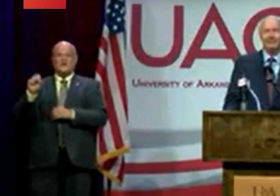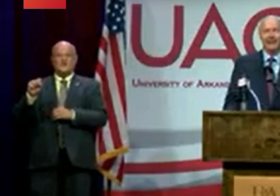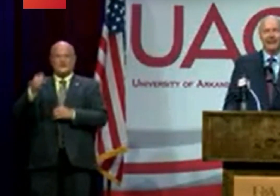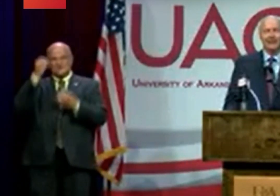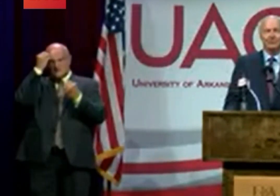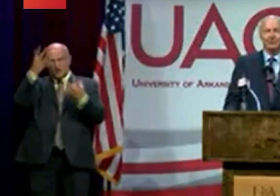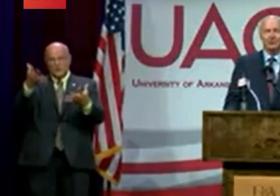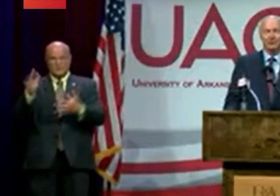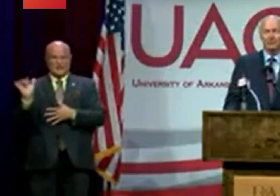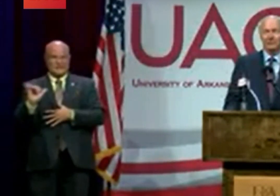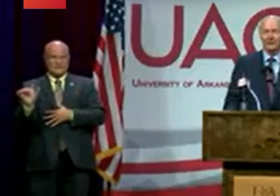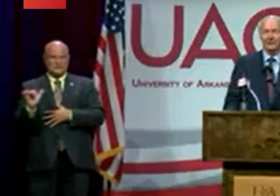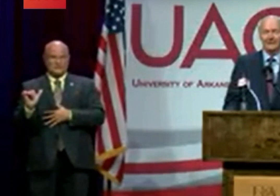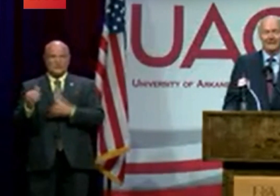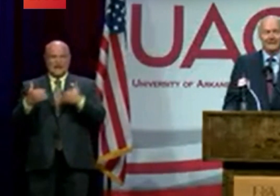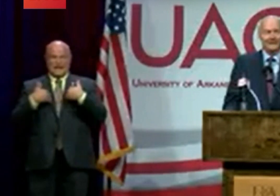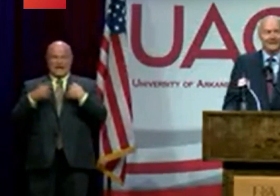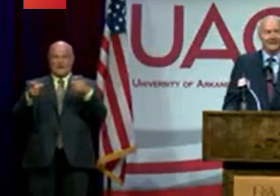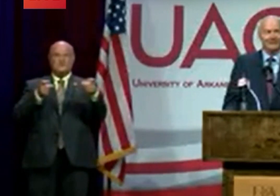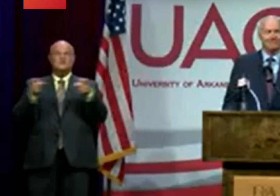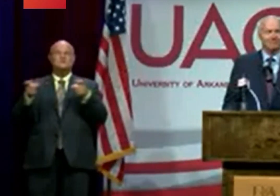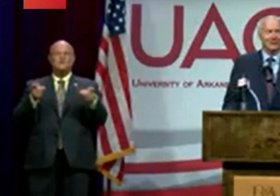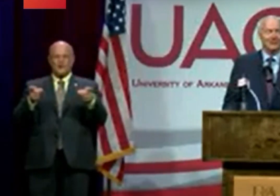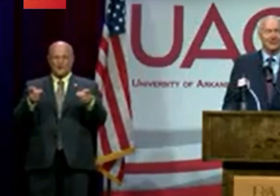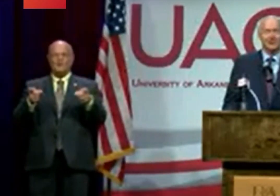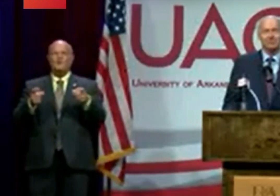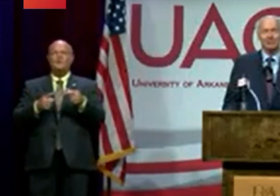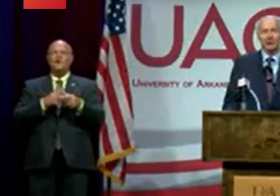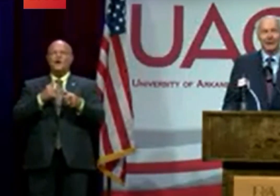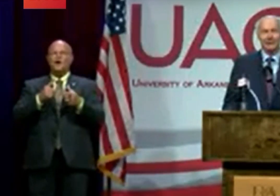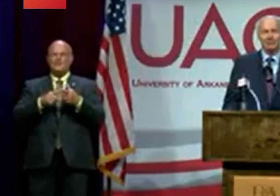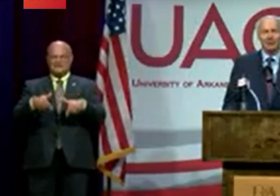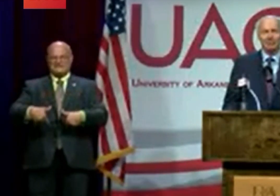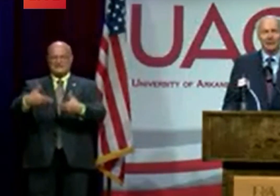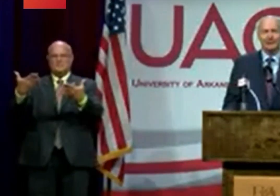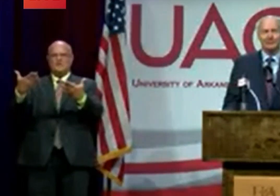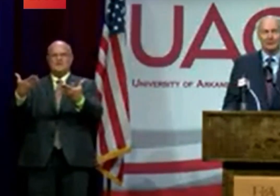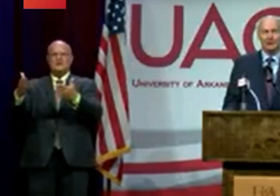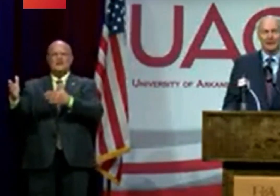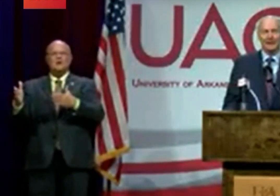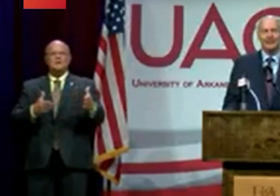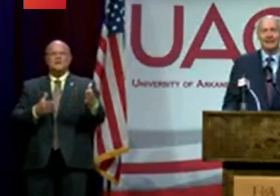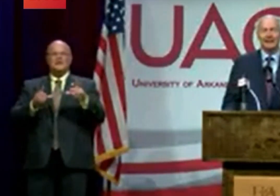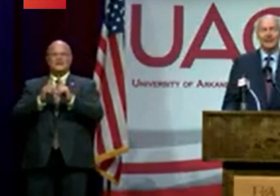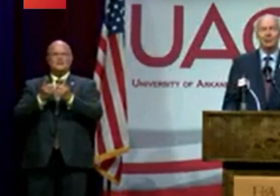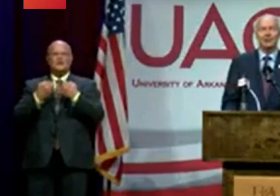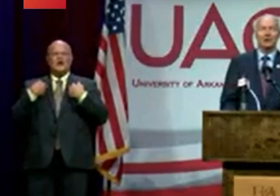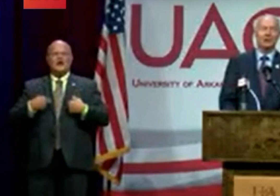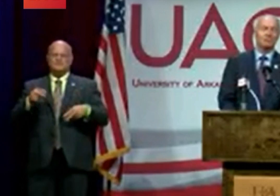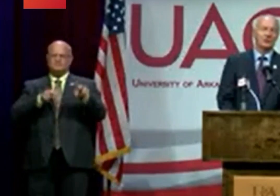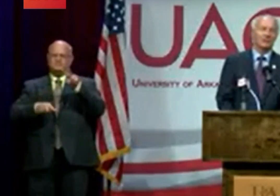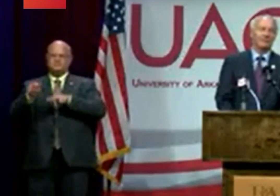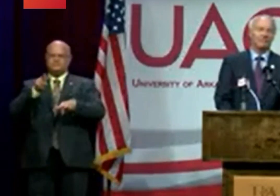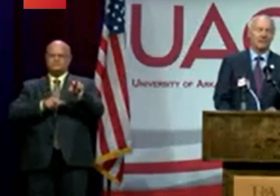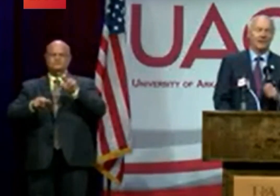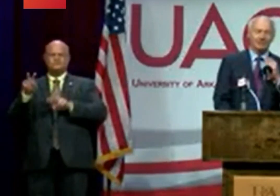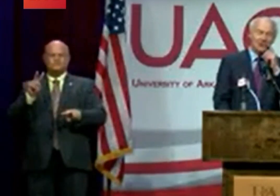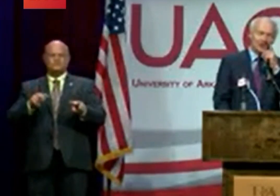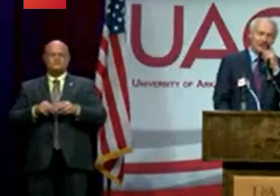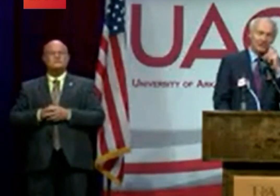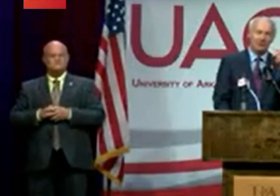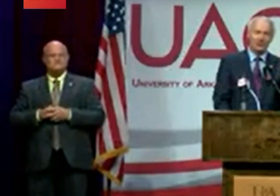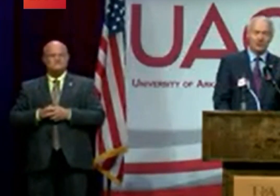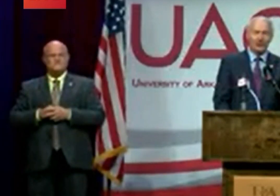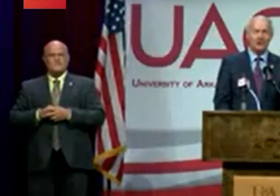can have that kind of control, then let's submit a plan to the Department of Health to look at. You know, in terms of